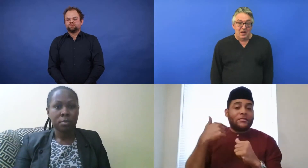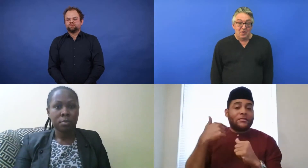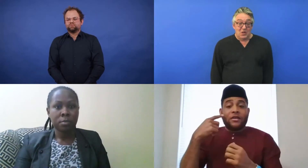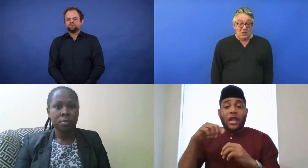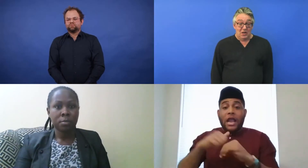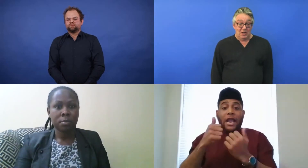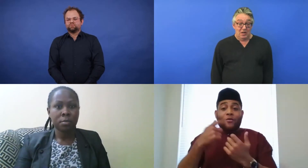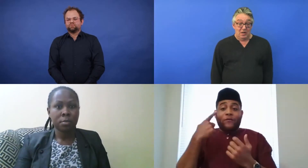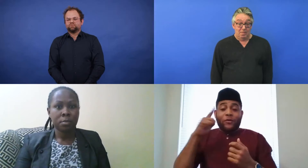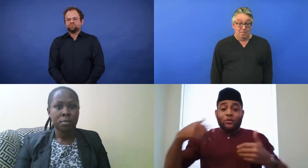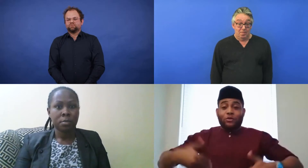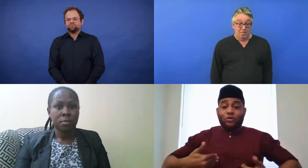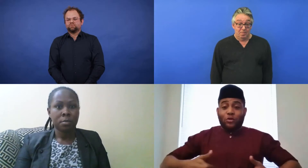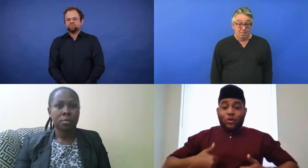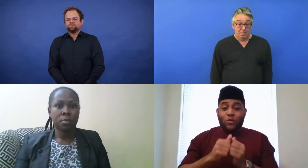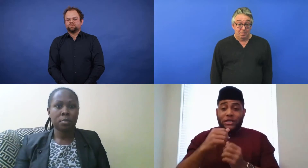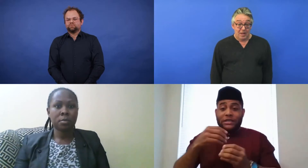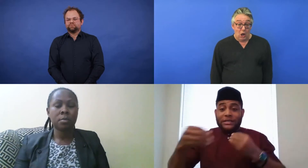Thank you all.